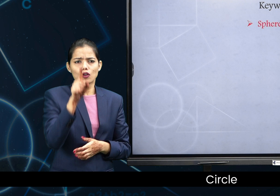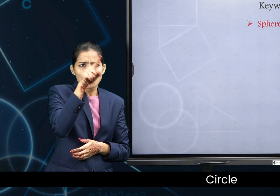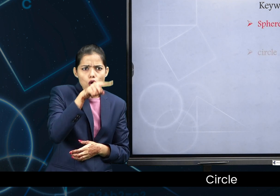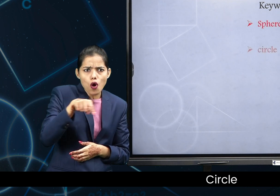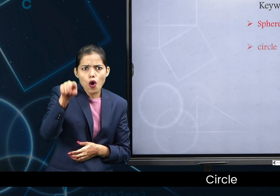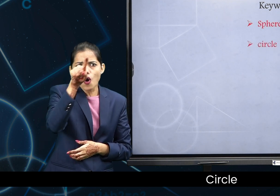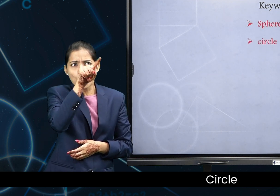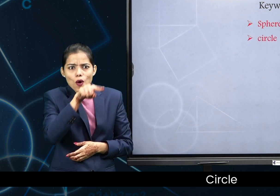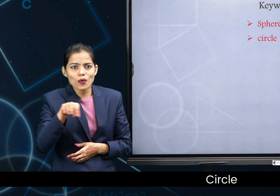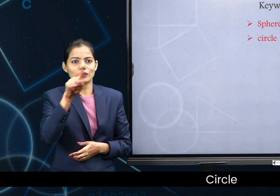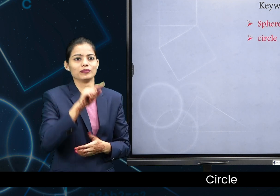circle,